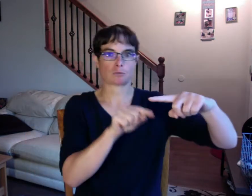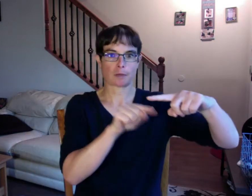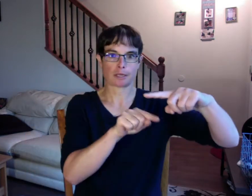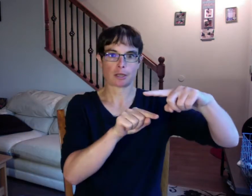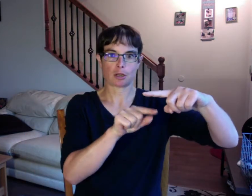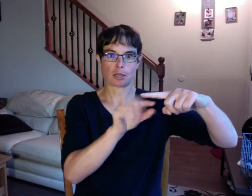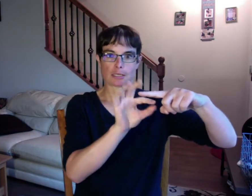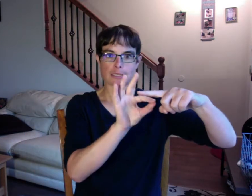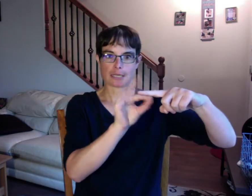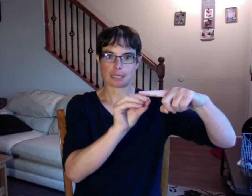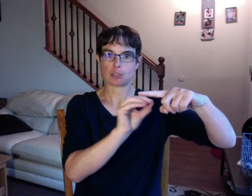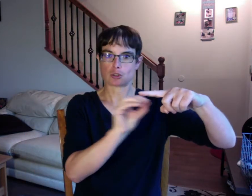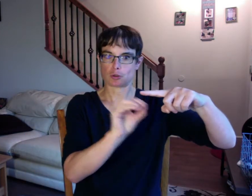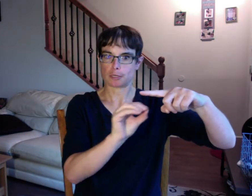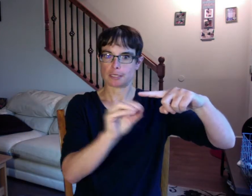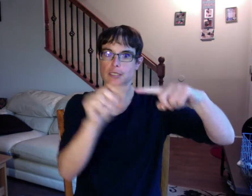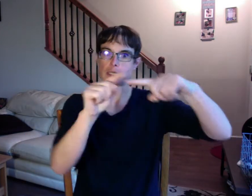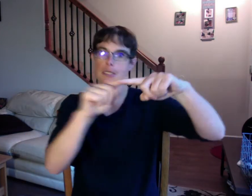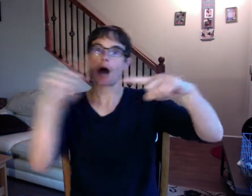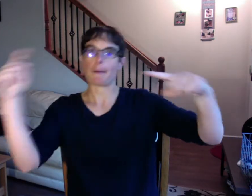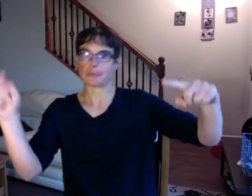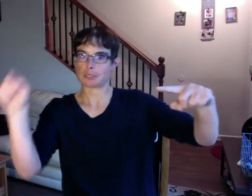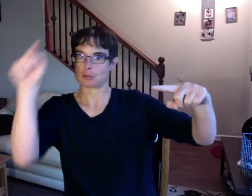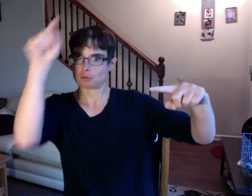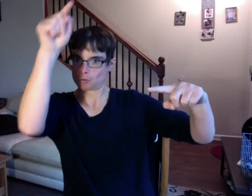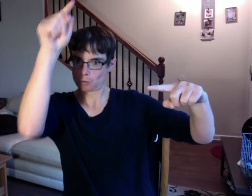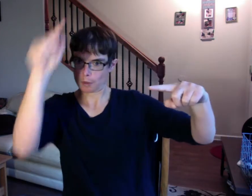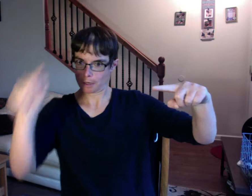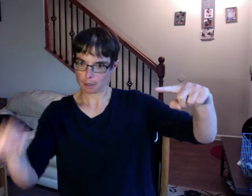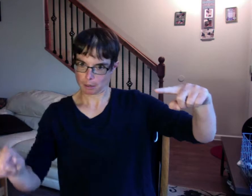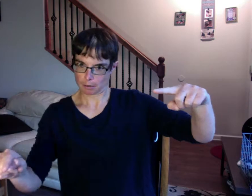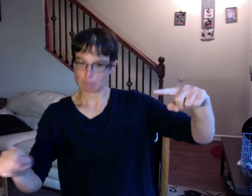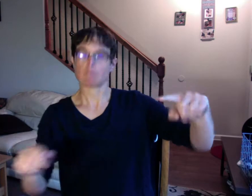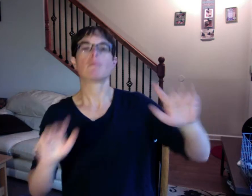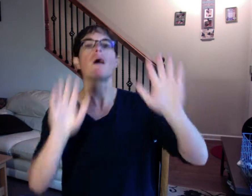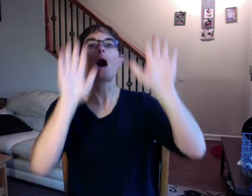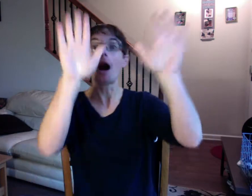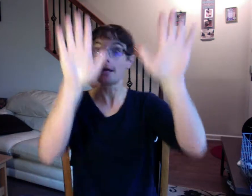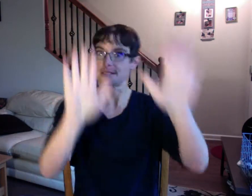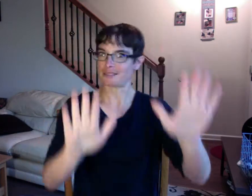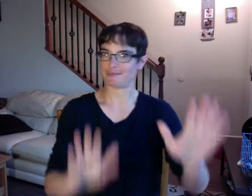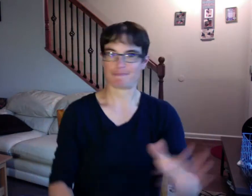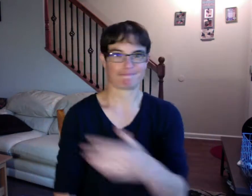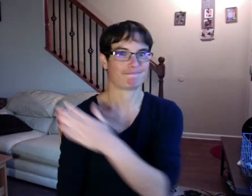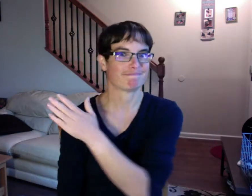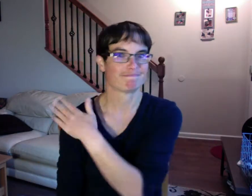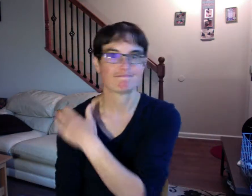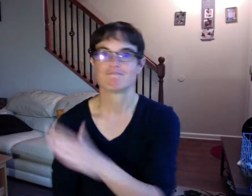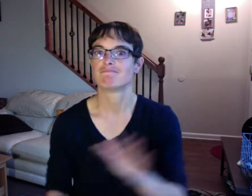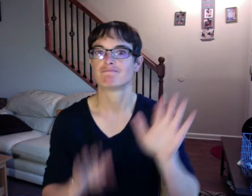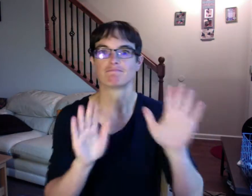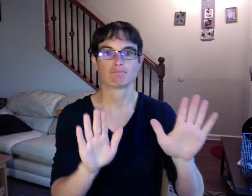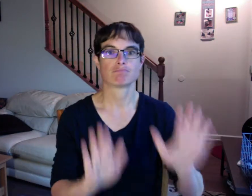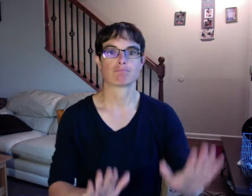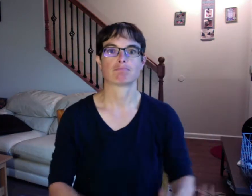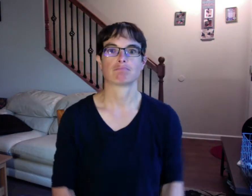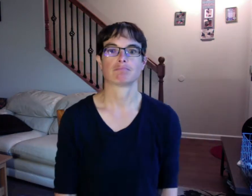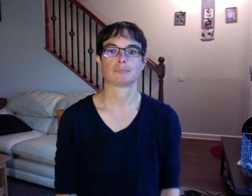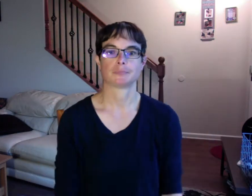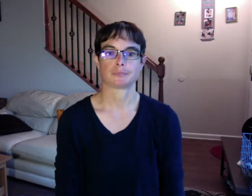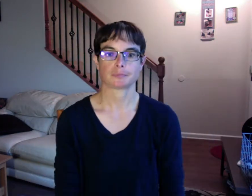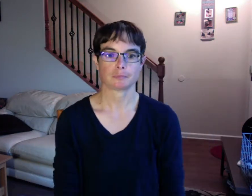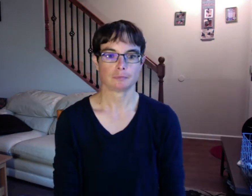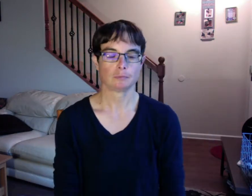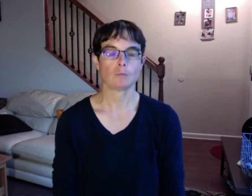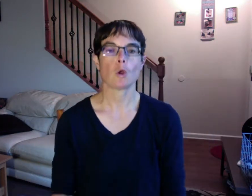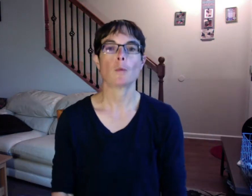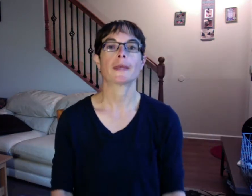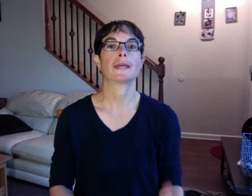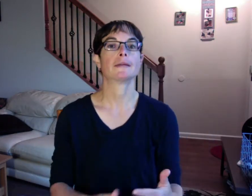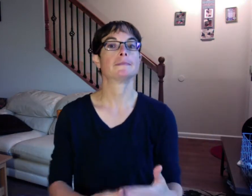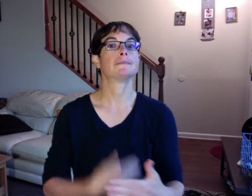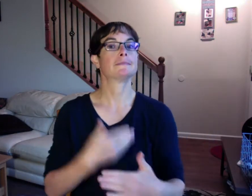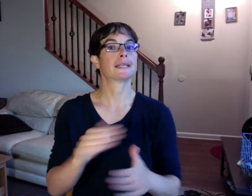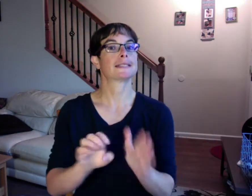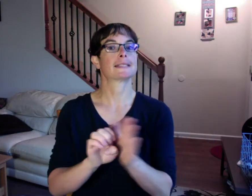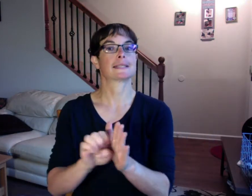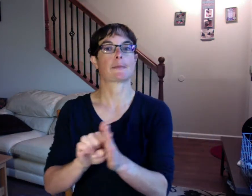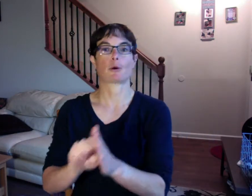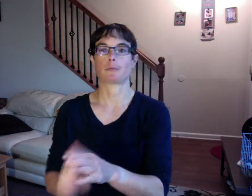angle. I like that. Good job. Yes. That is a hypotenuse, so give yourself a pat on the back. You guys did a good job. How about this second one? A, B,